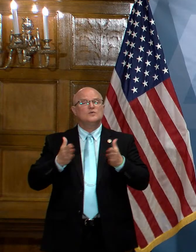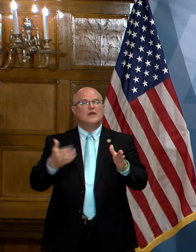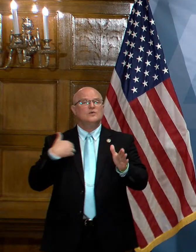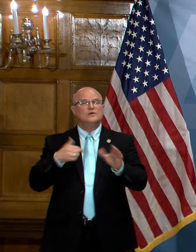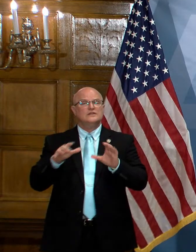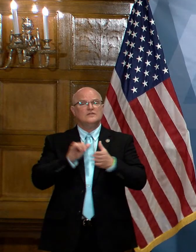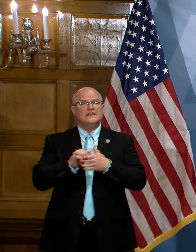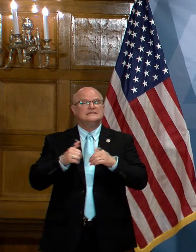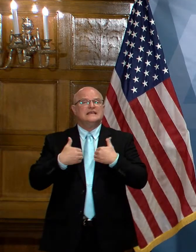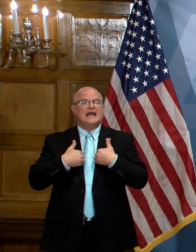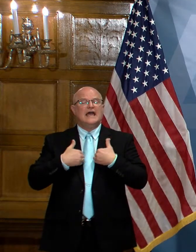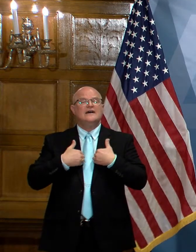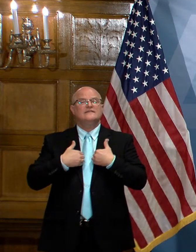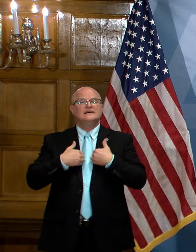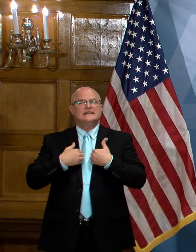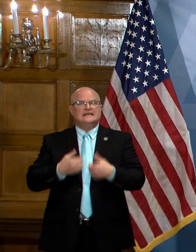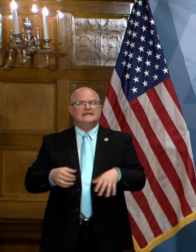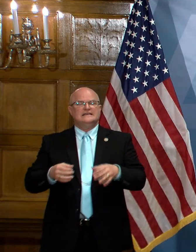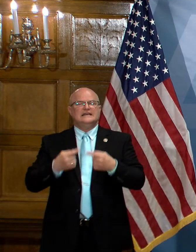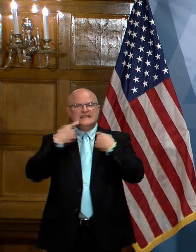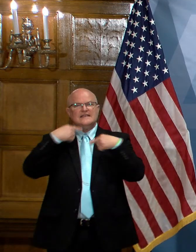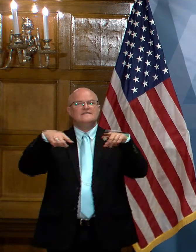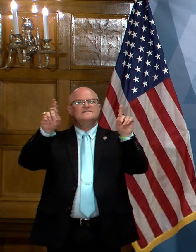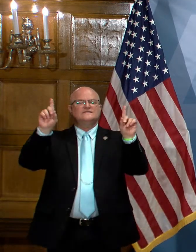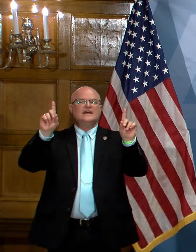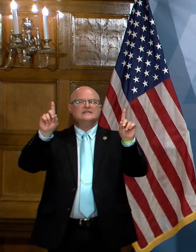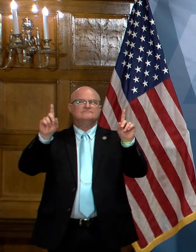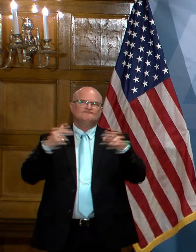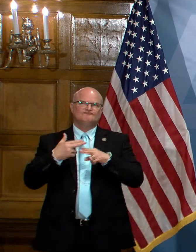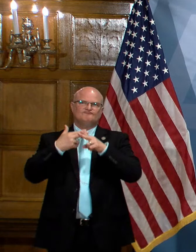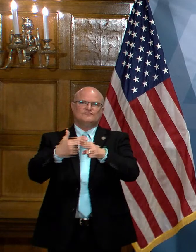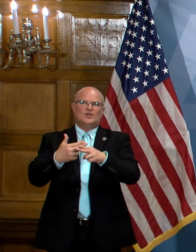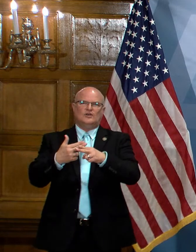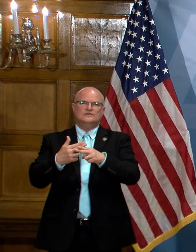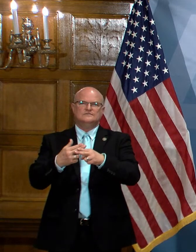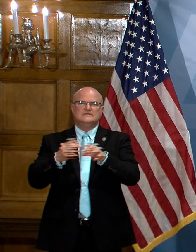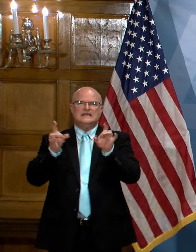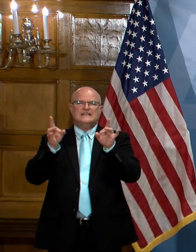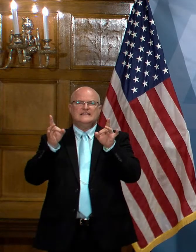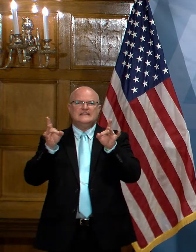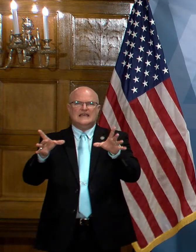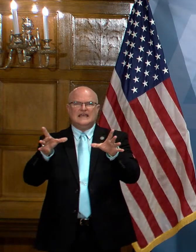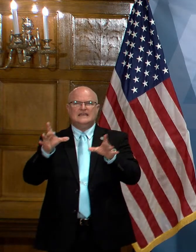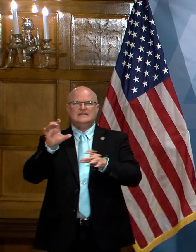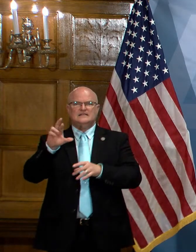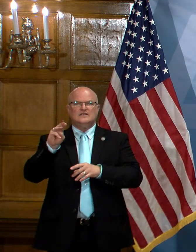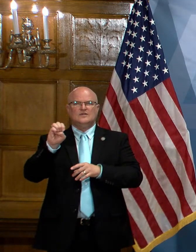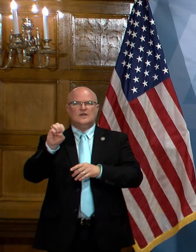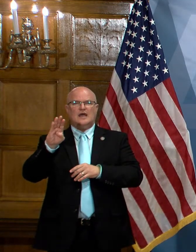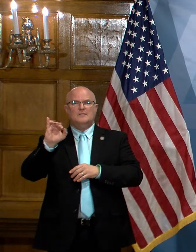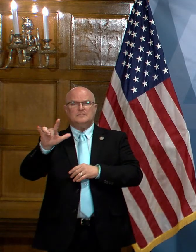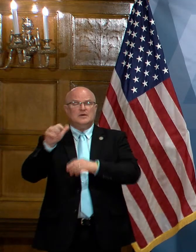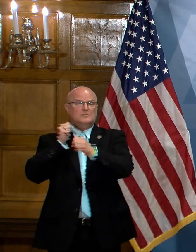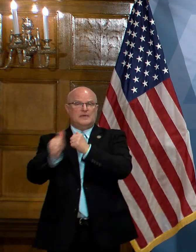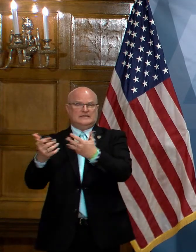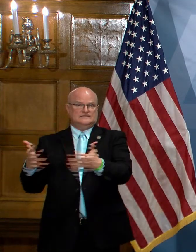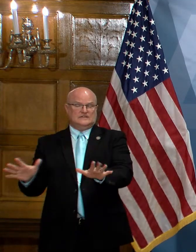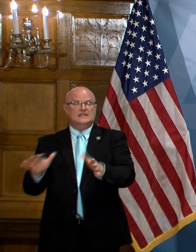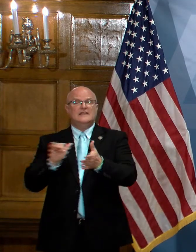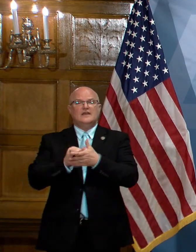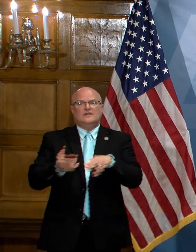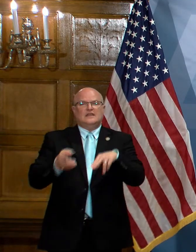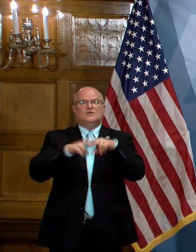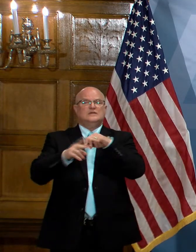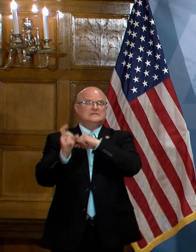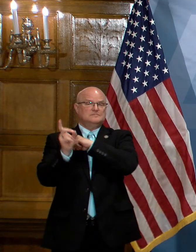do this is to have an effective, what we've called a hate crime bill pass, or where we have